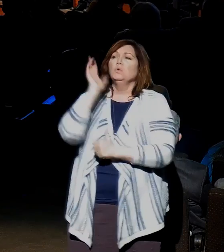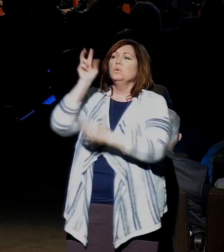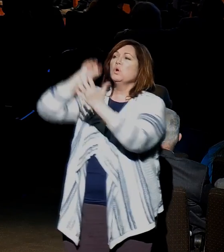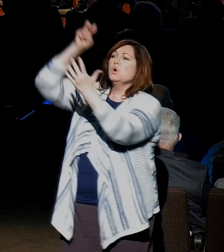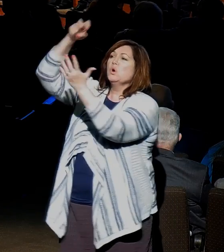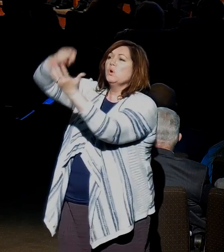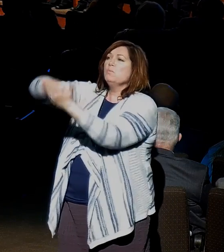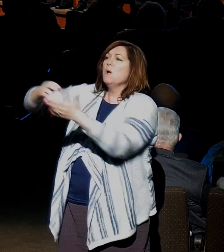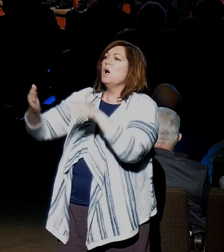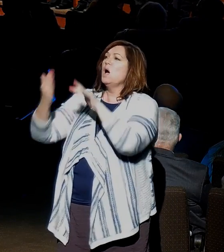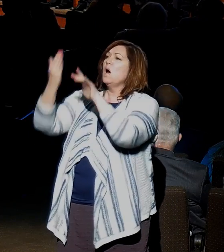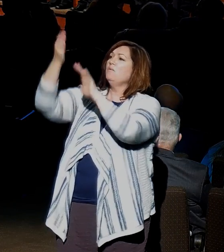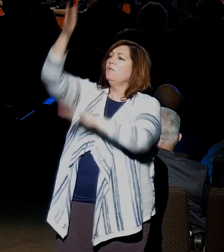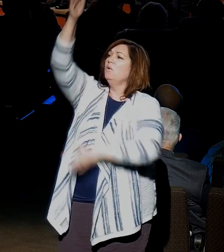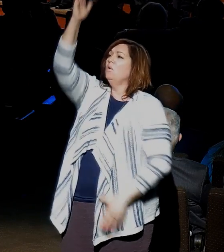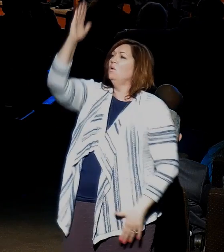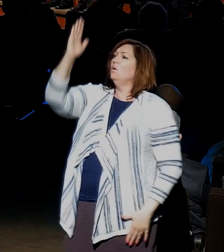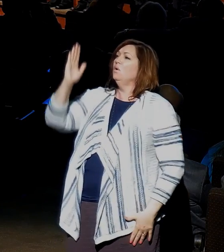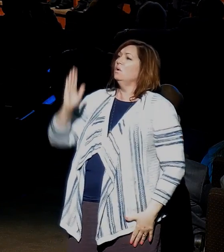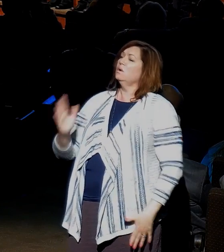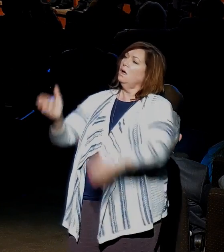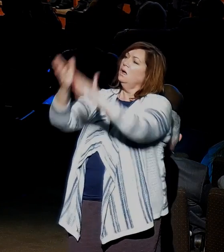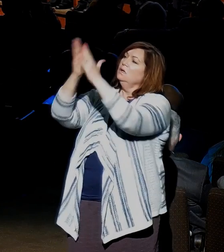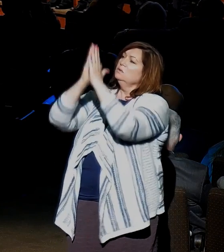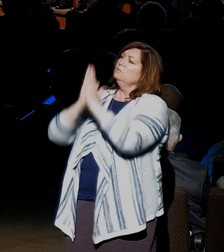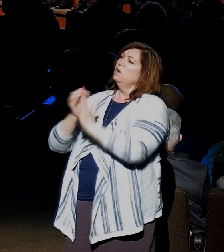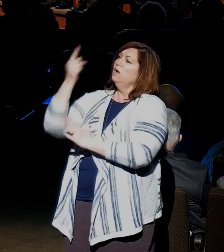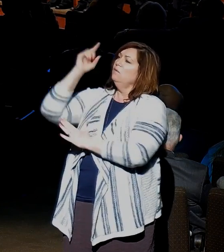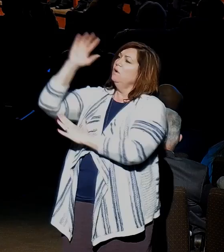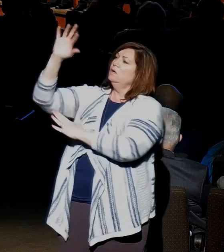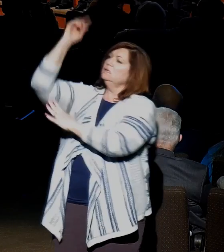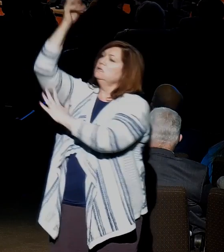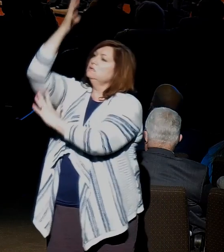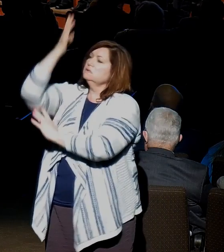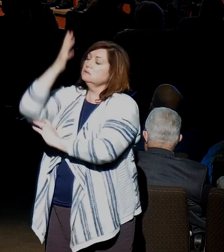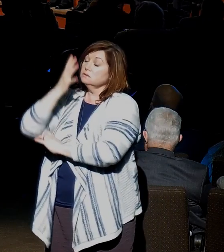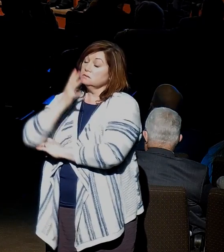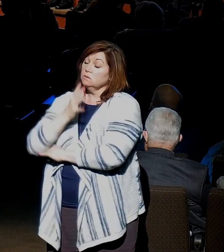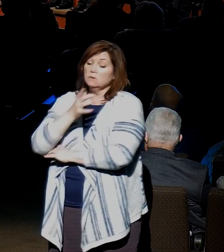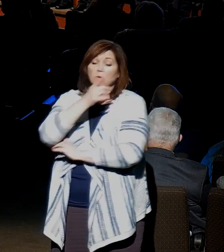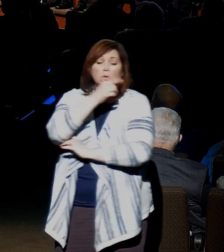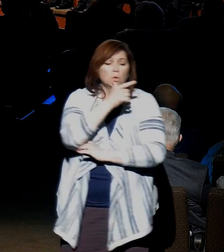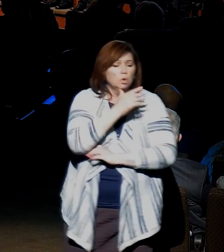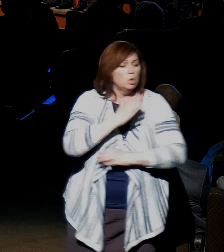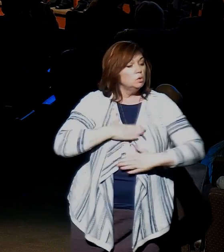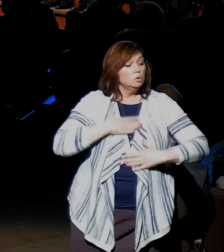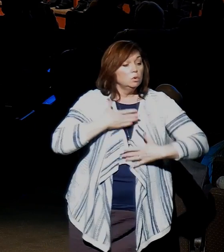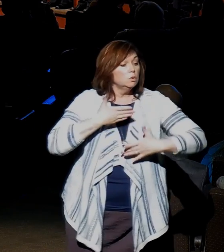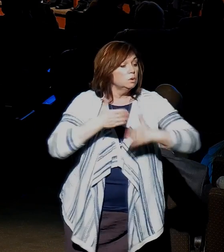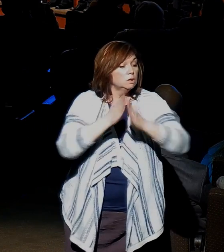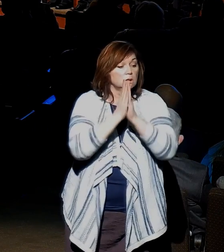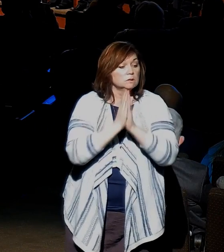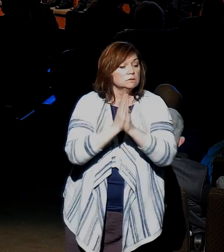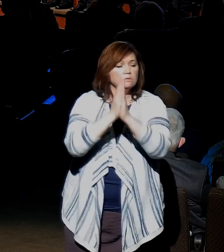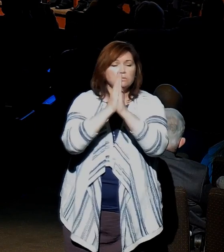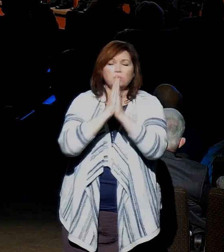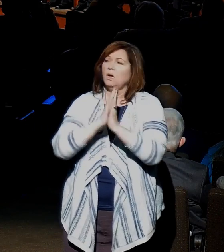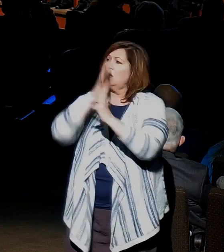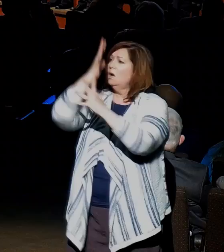grace? Who will pray, trusting He will hear and